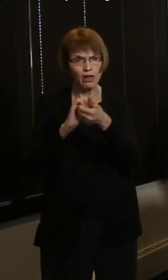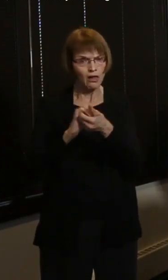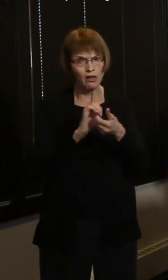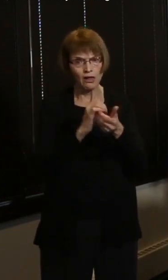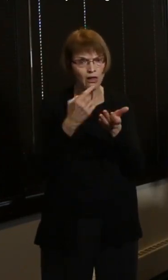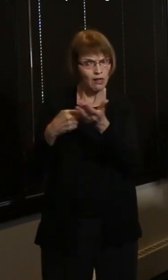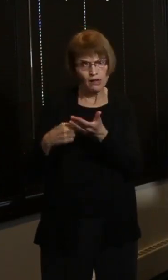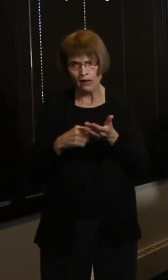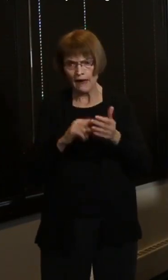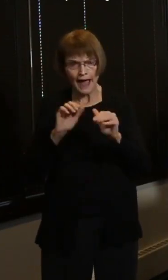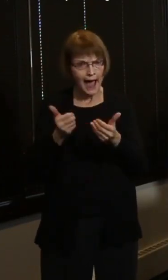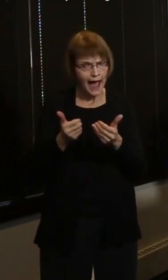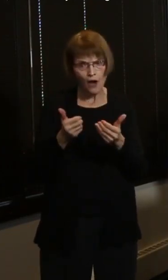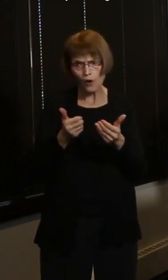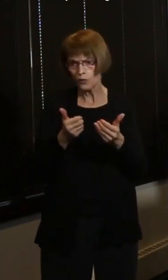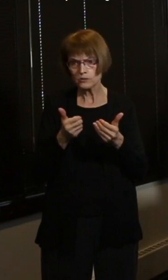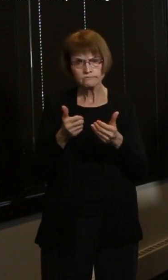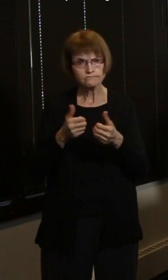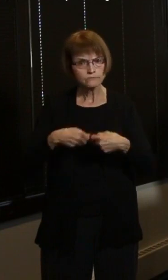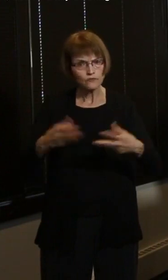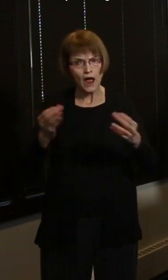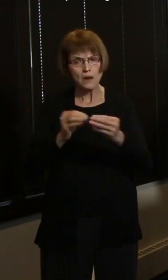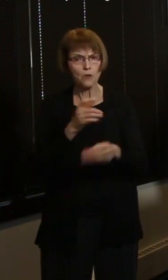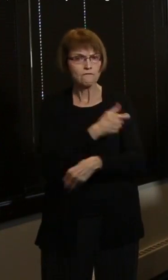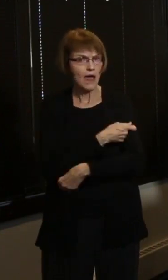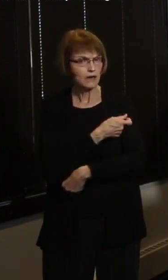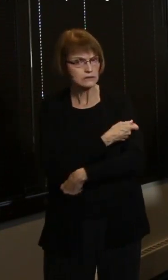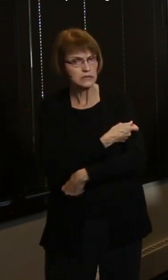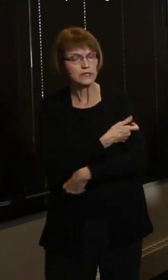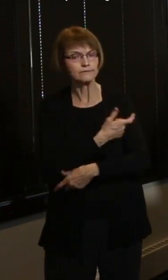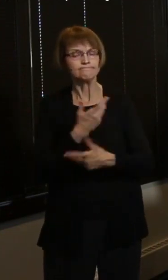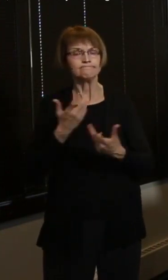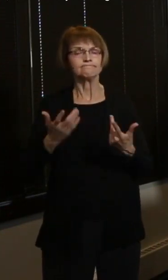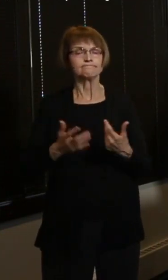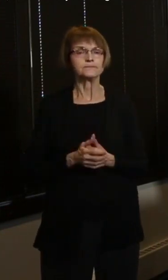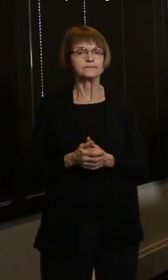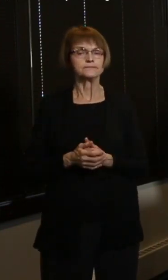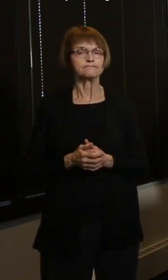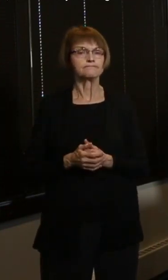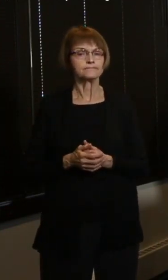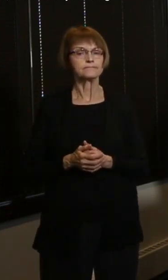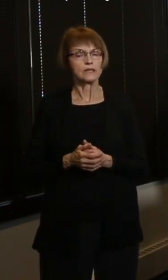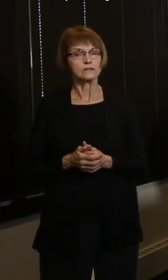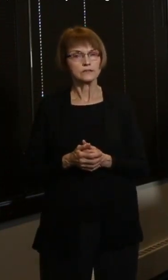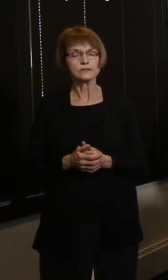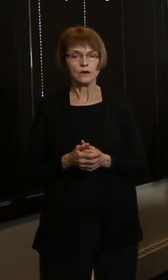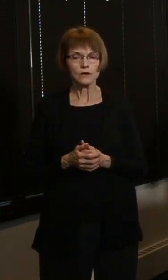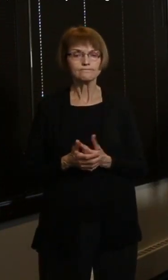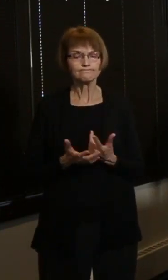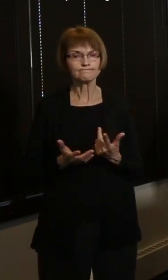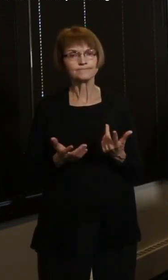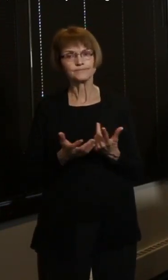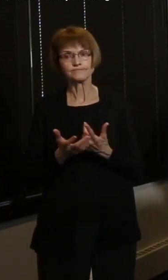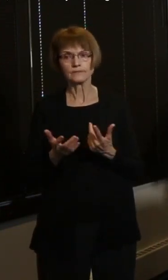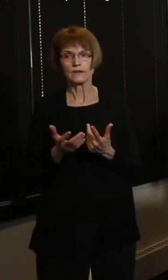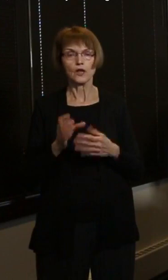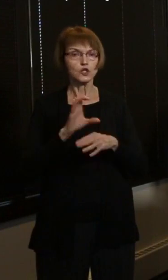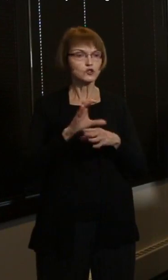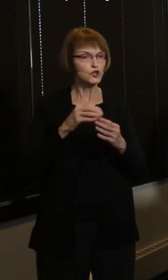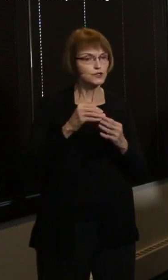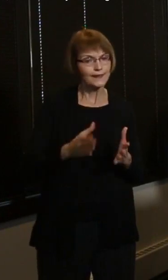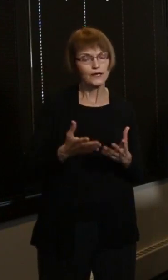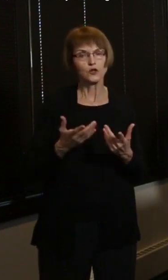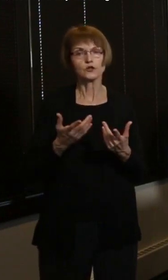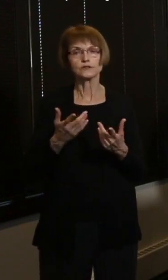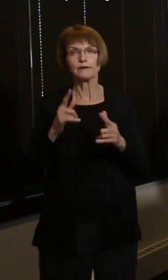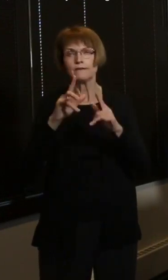different avenues on how we can get more vaccine out into the community. And so there's multiple different paths, some church leaders,